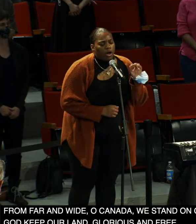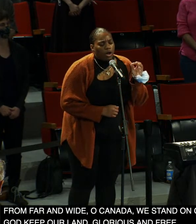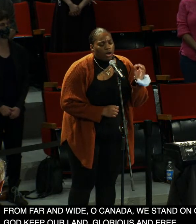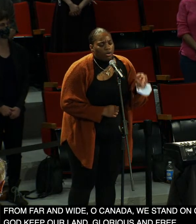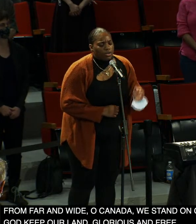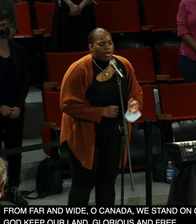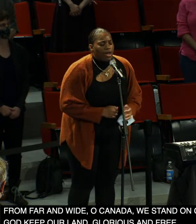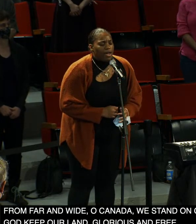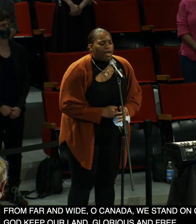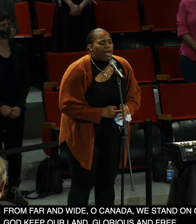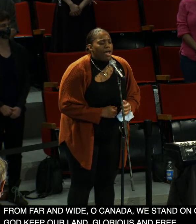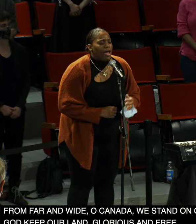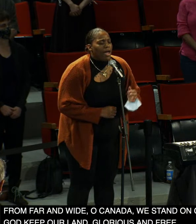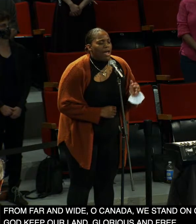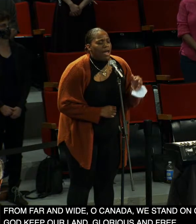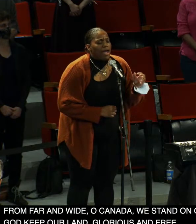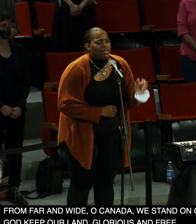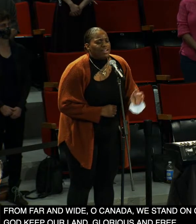Oh,